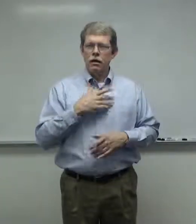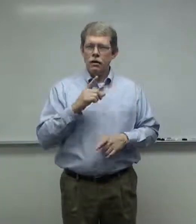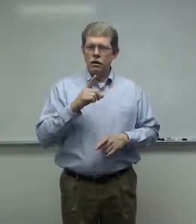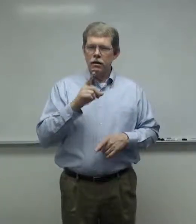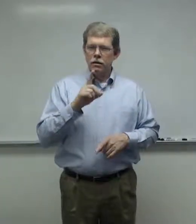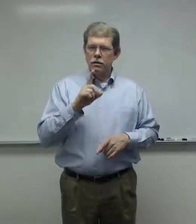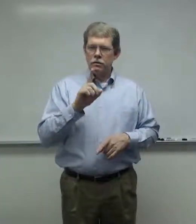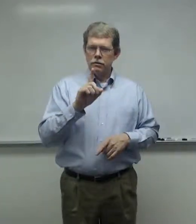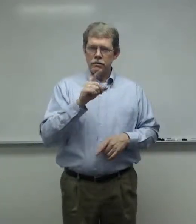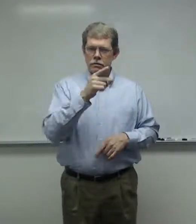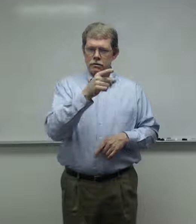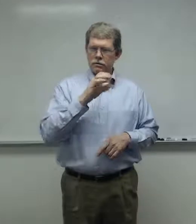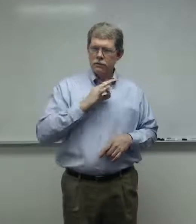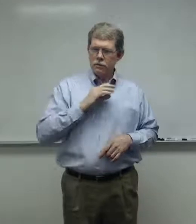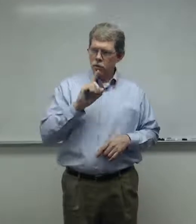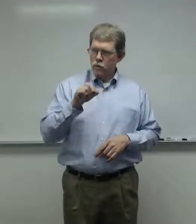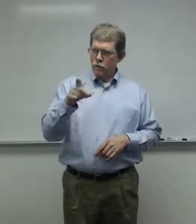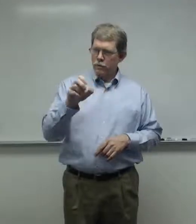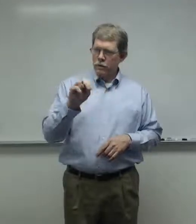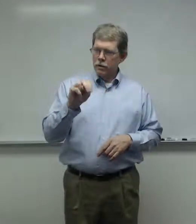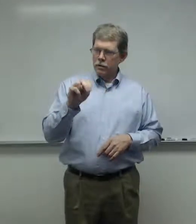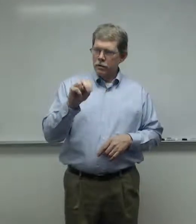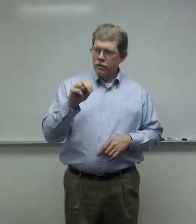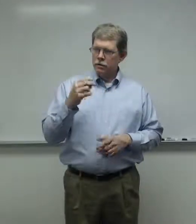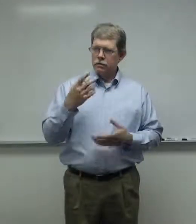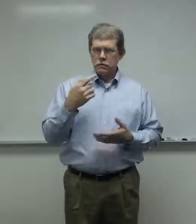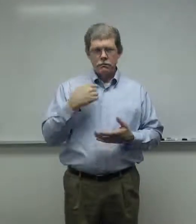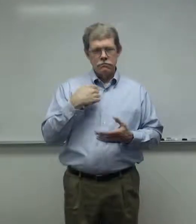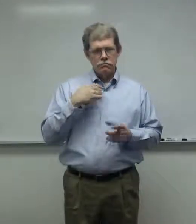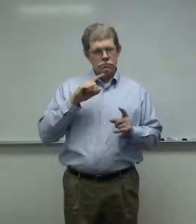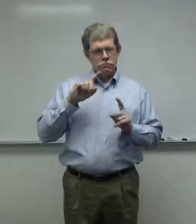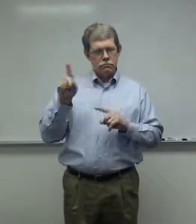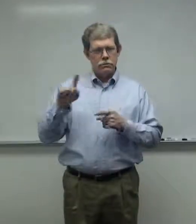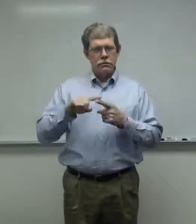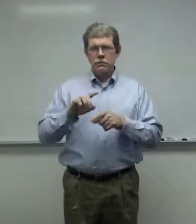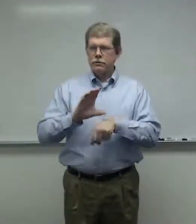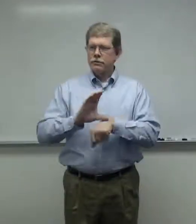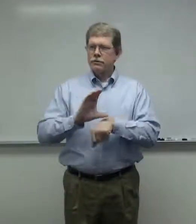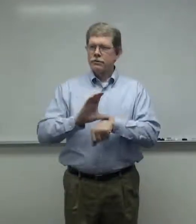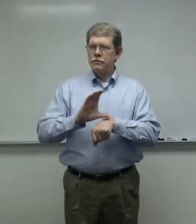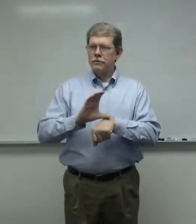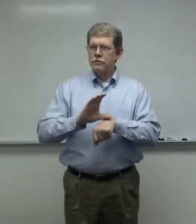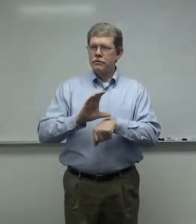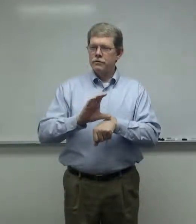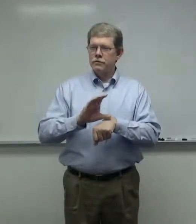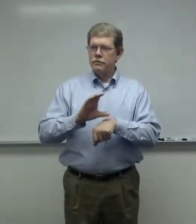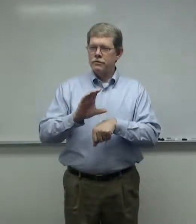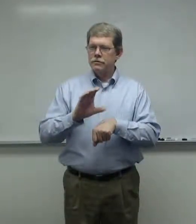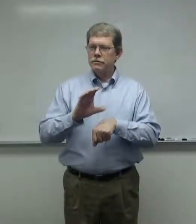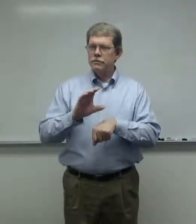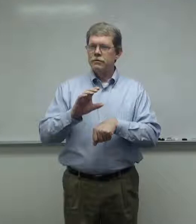on? And she's greeting me with, where'd you been? I said, I told you I was going to the church